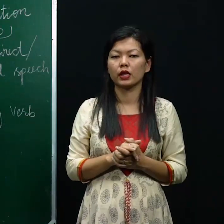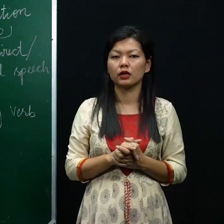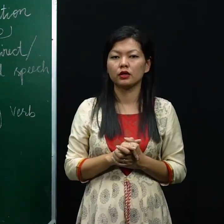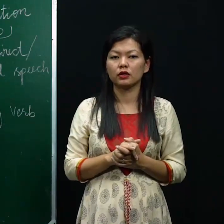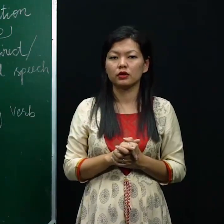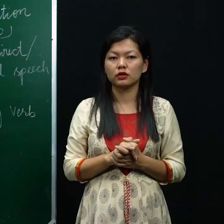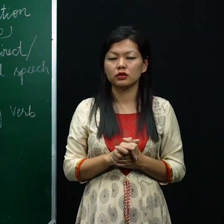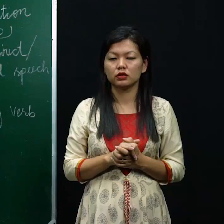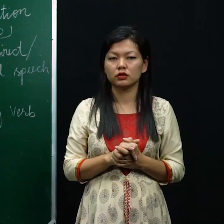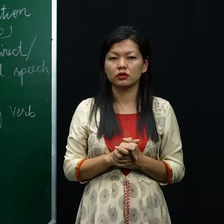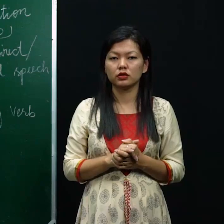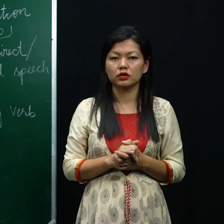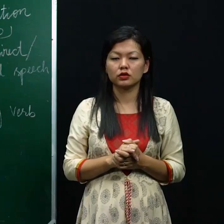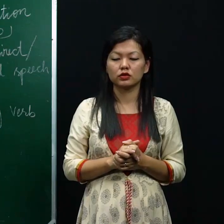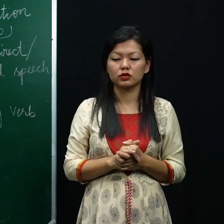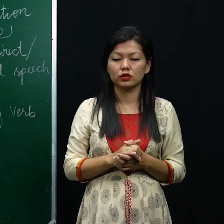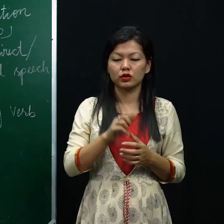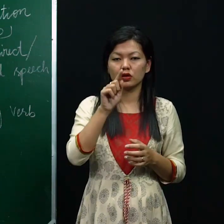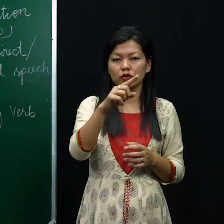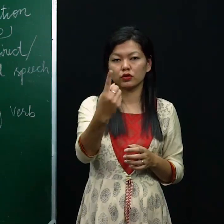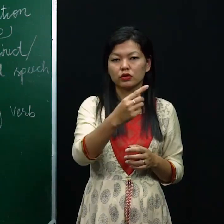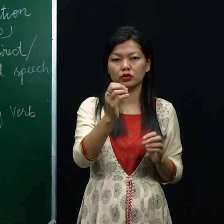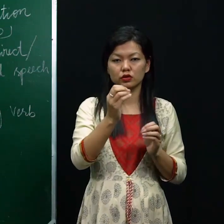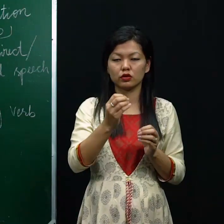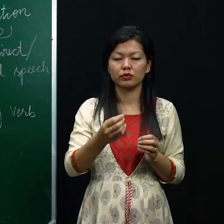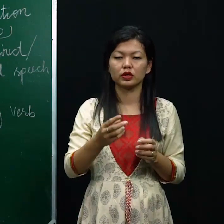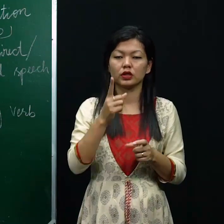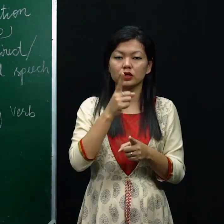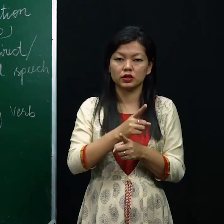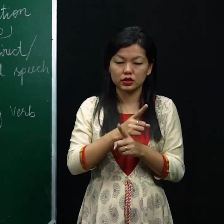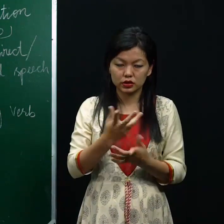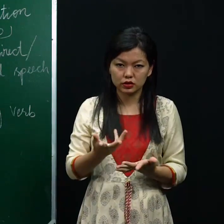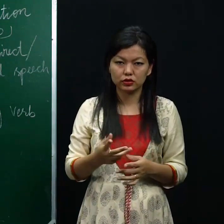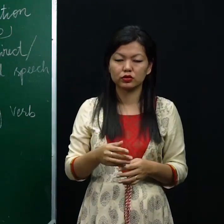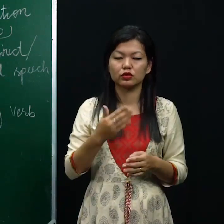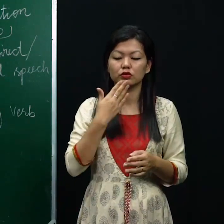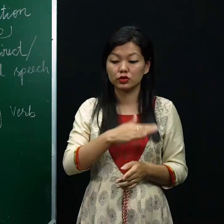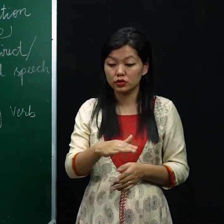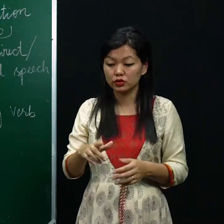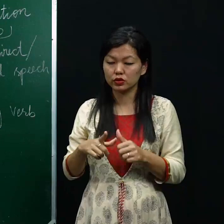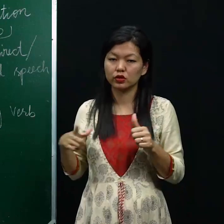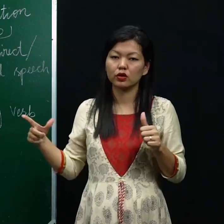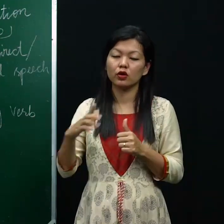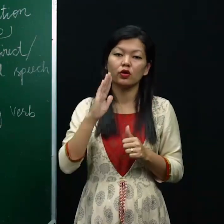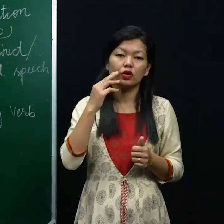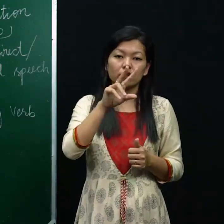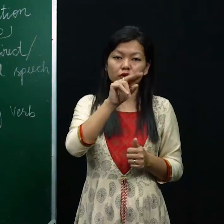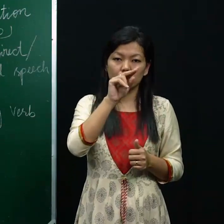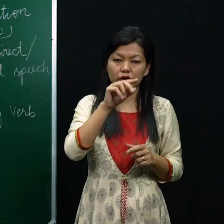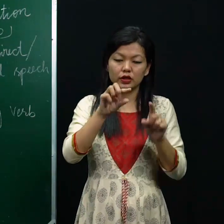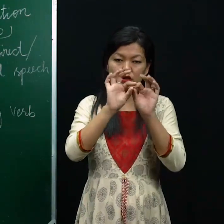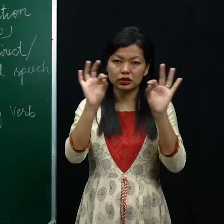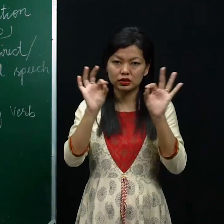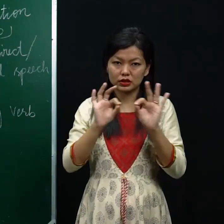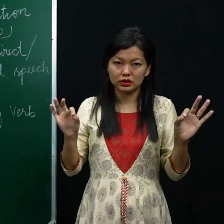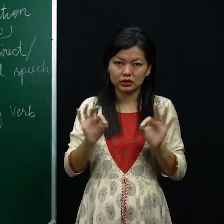us, including the teachers, to change the model verbs when you are changing the tense of your sentences. These are some main